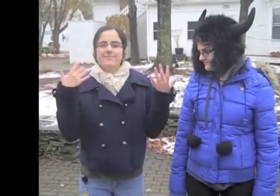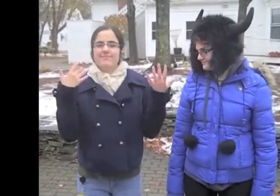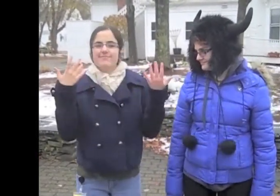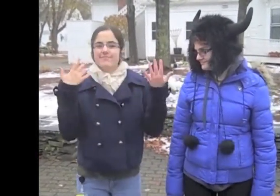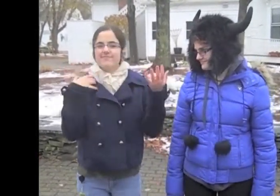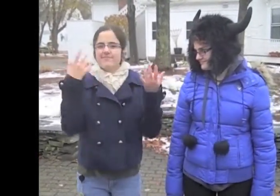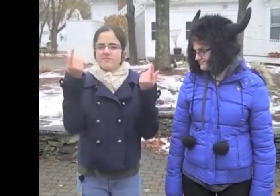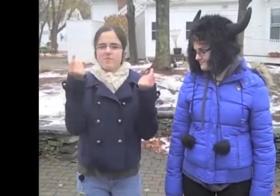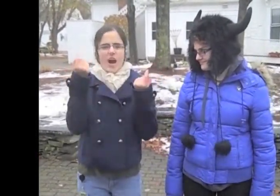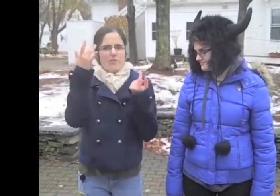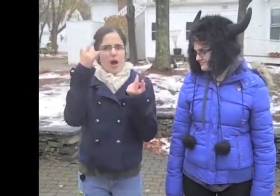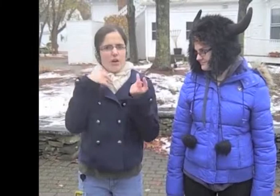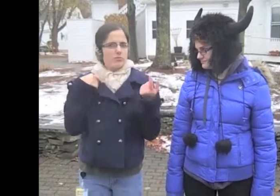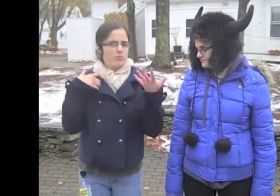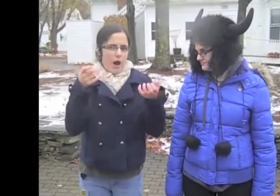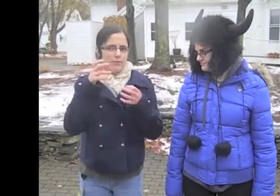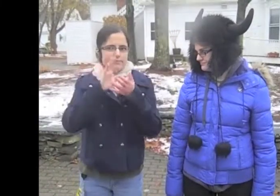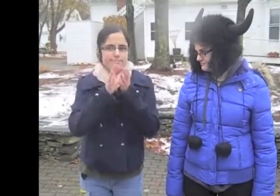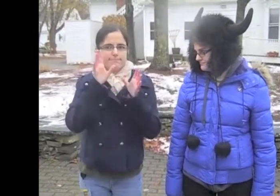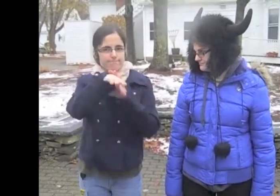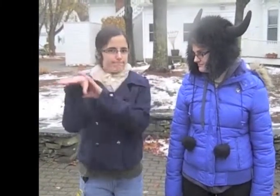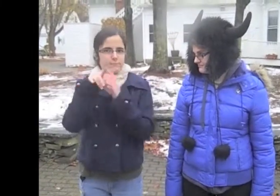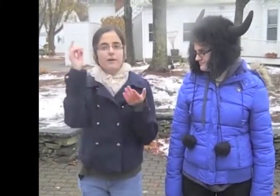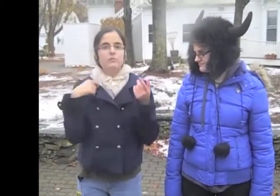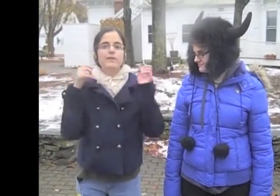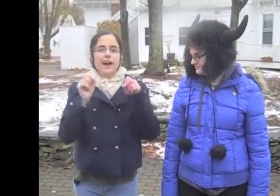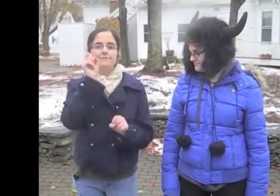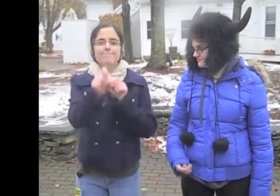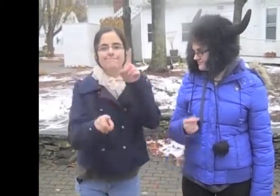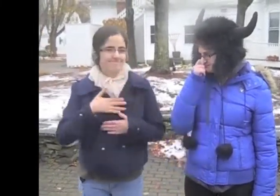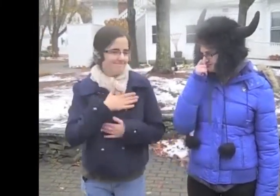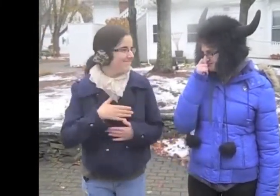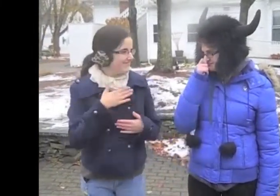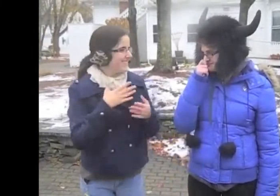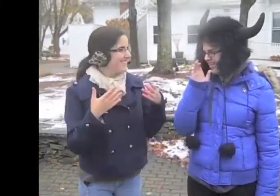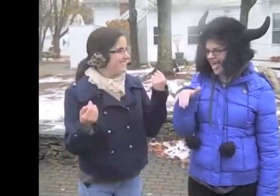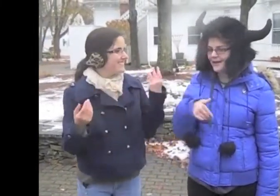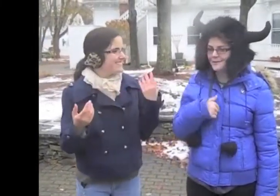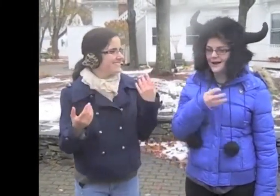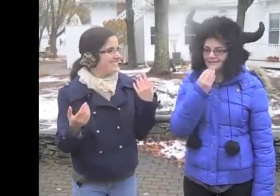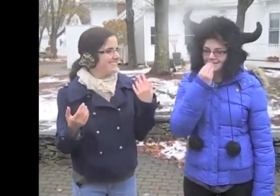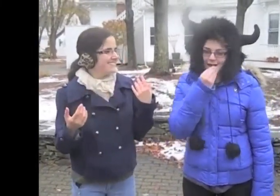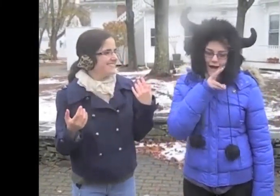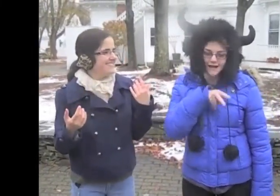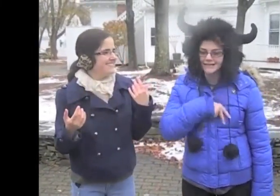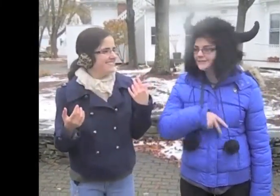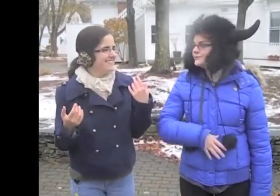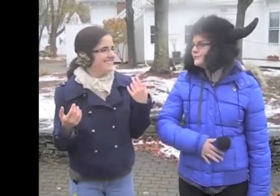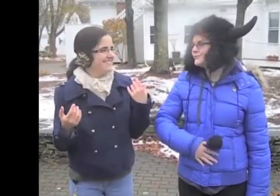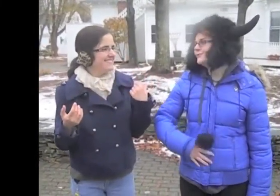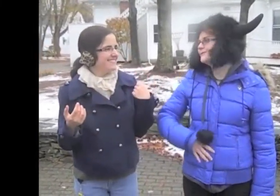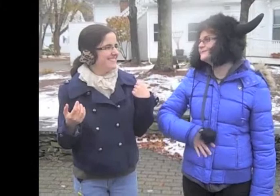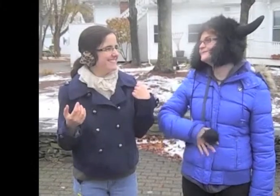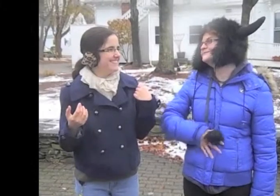which is coming up very quickly. We're excited to have members of campus involved with us today.